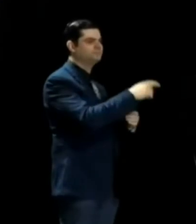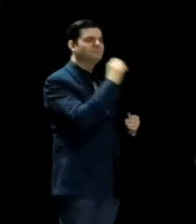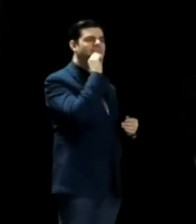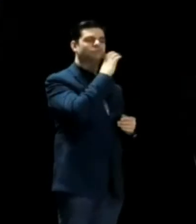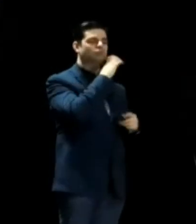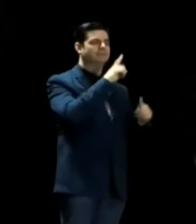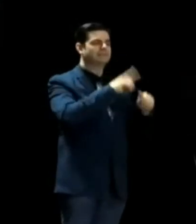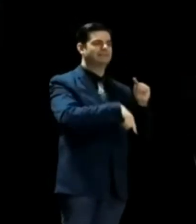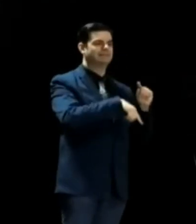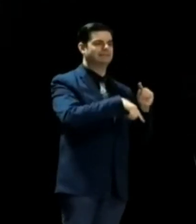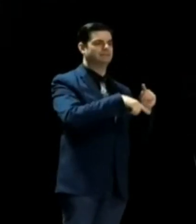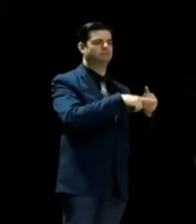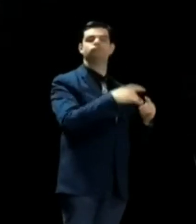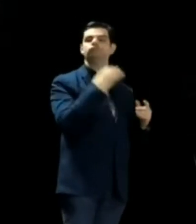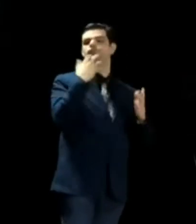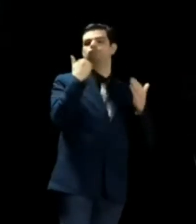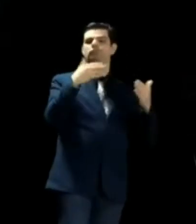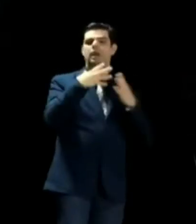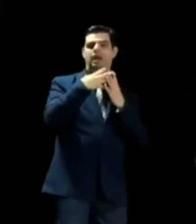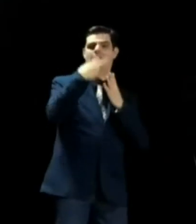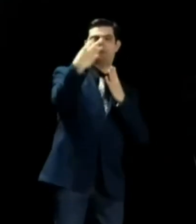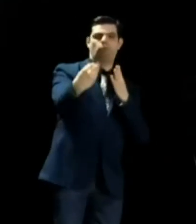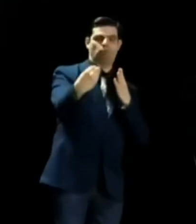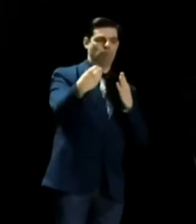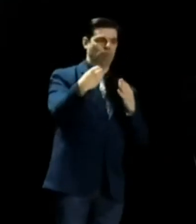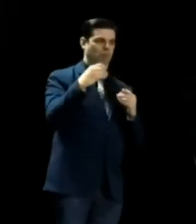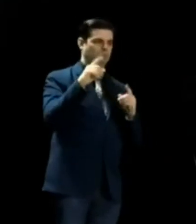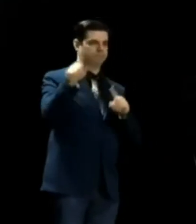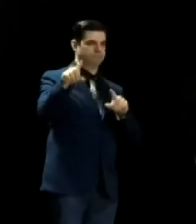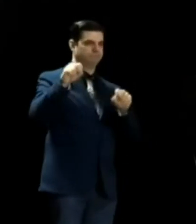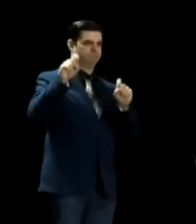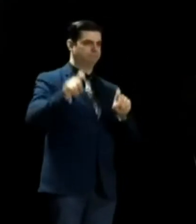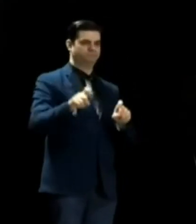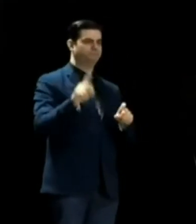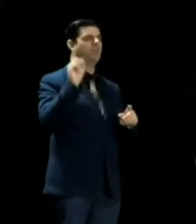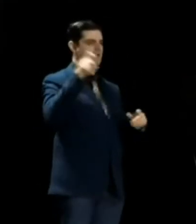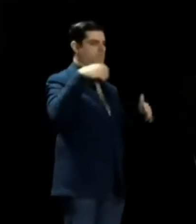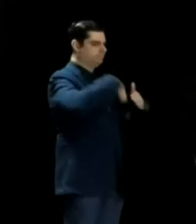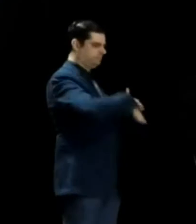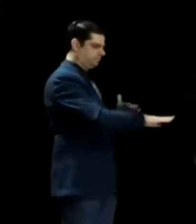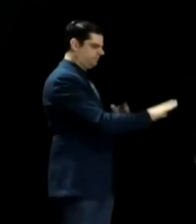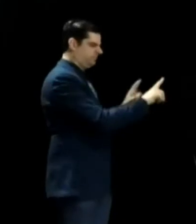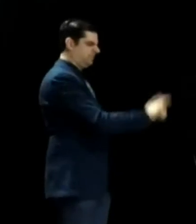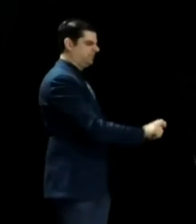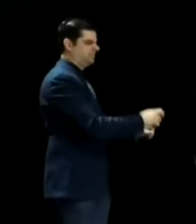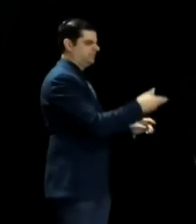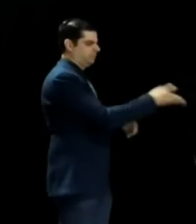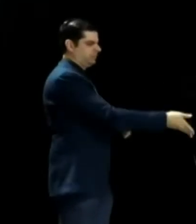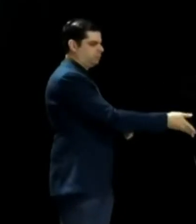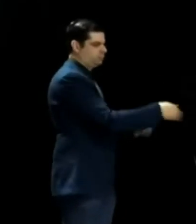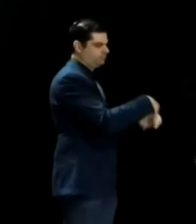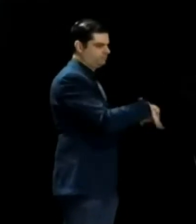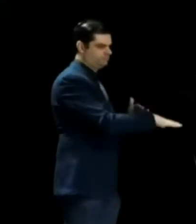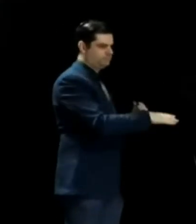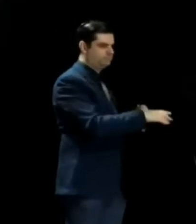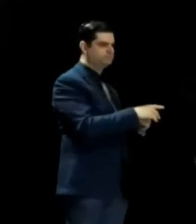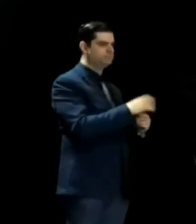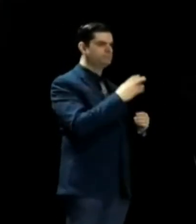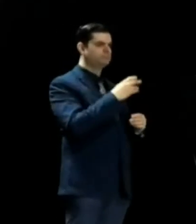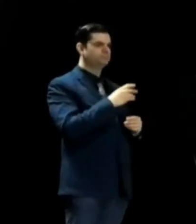employees. By doing this, we're going to save lives, and that's what this is all about: is saving lives.